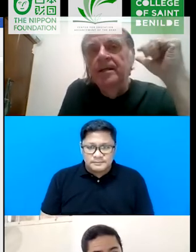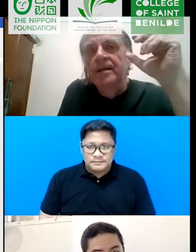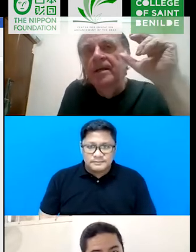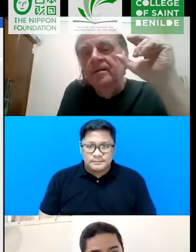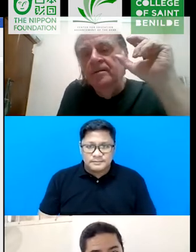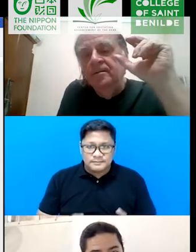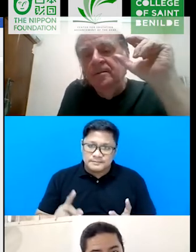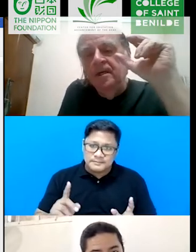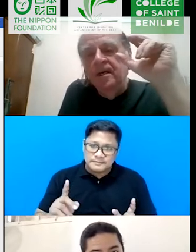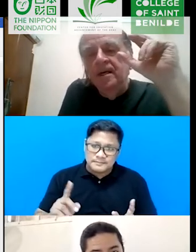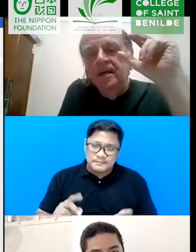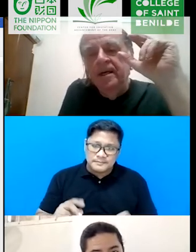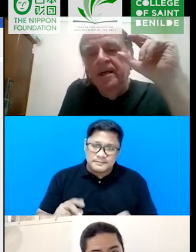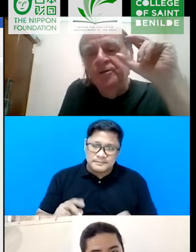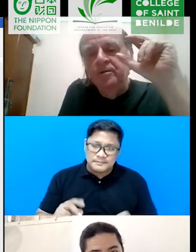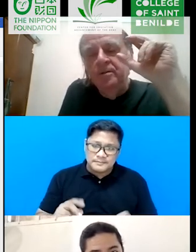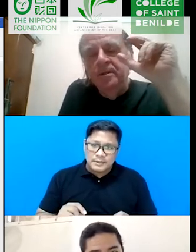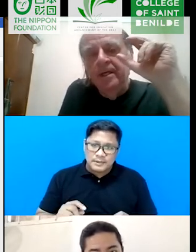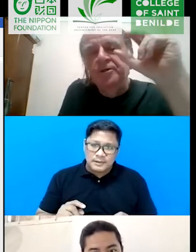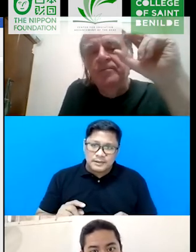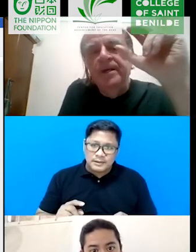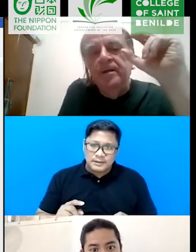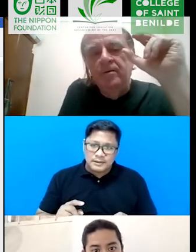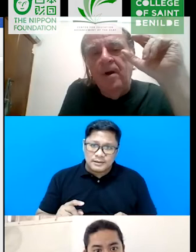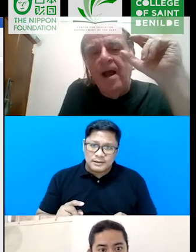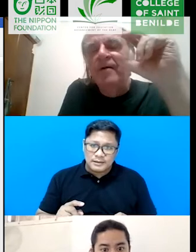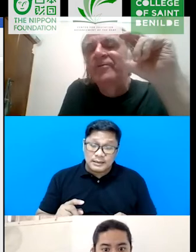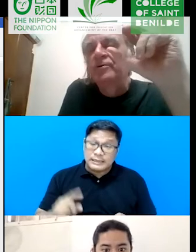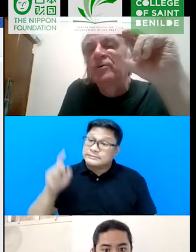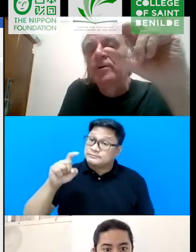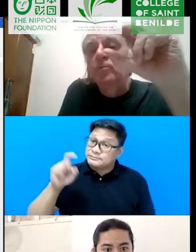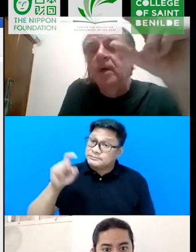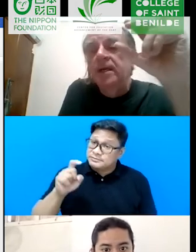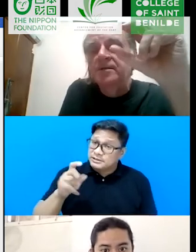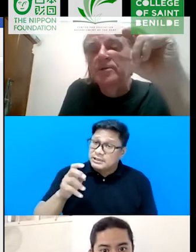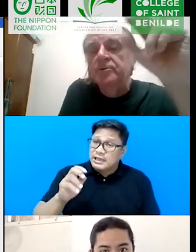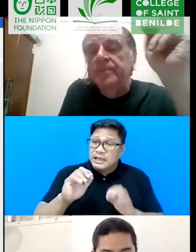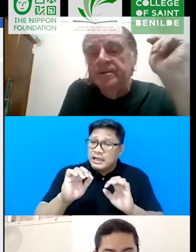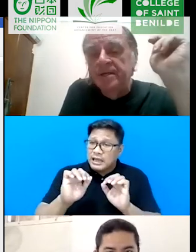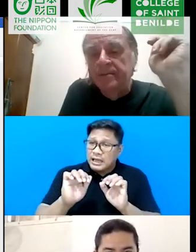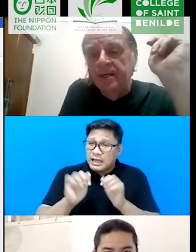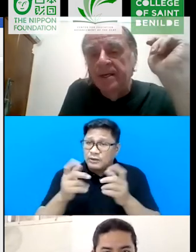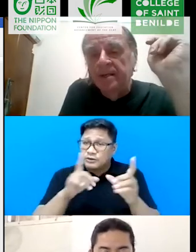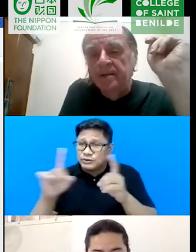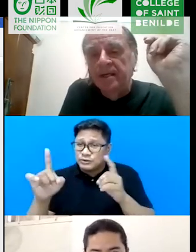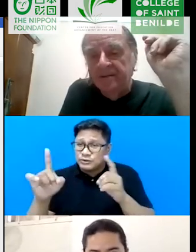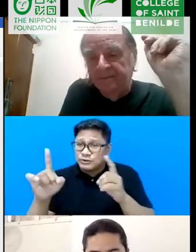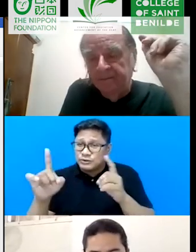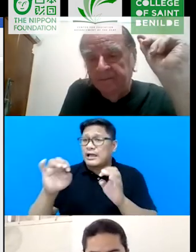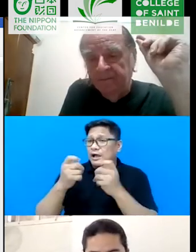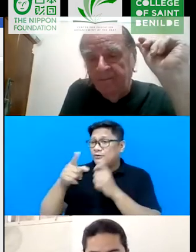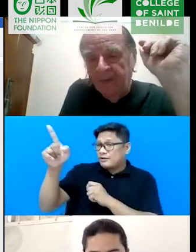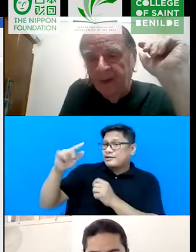or a dotted line. Is that what you're wanting? It it should be however you do it in one lesson should be the same in another